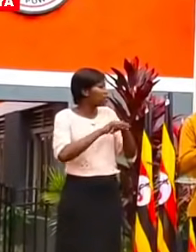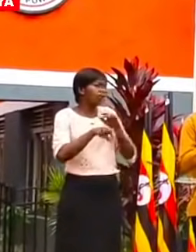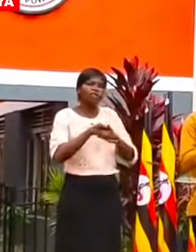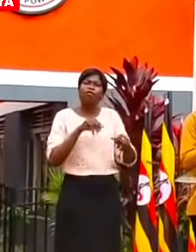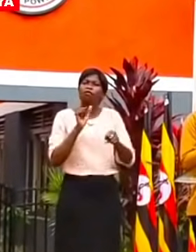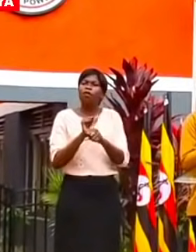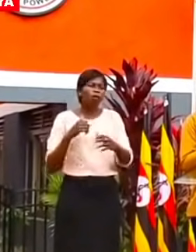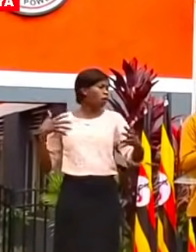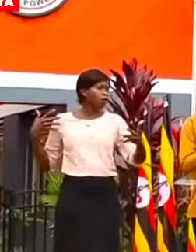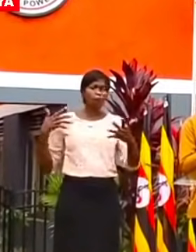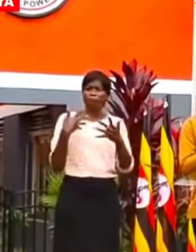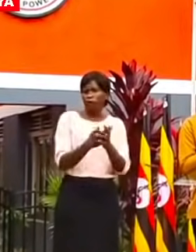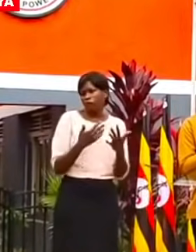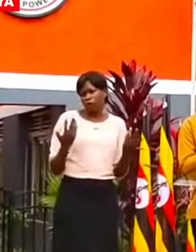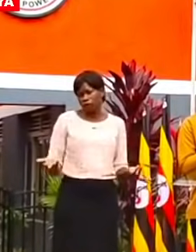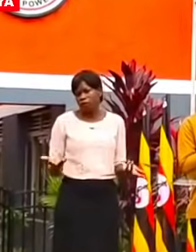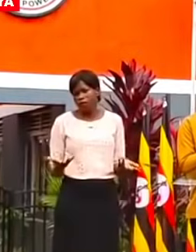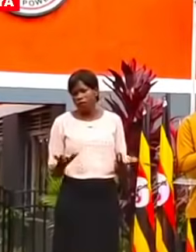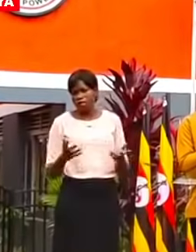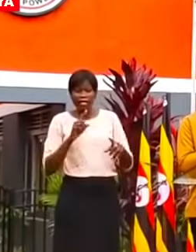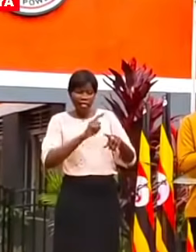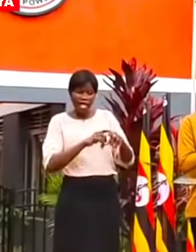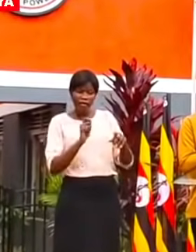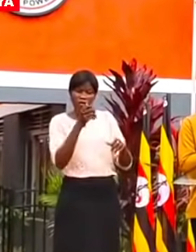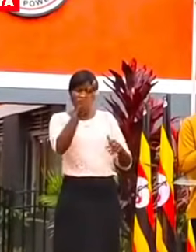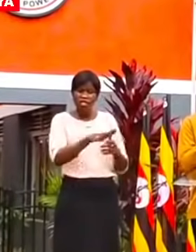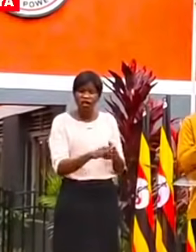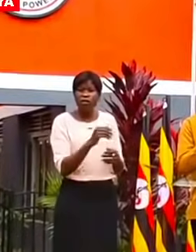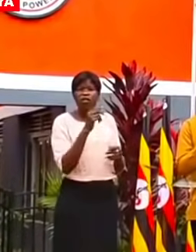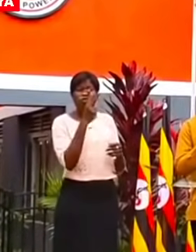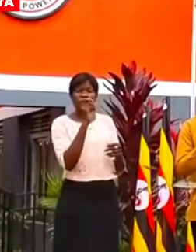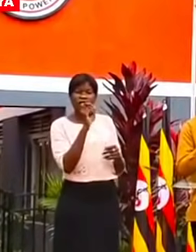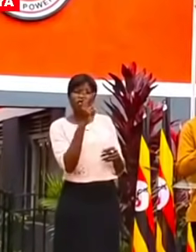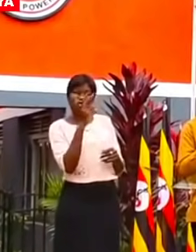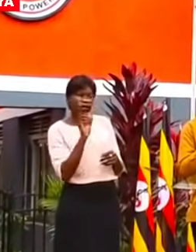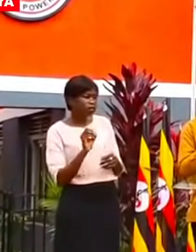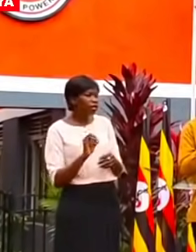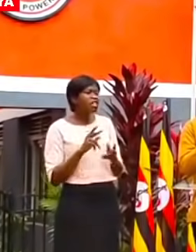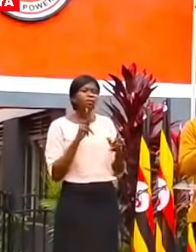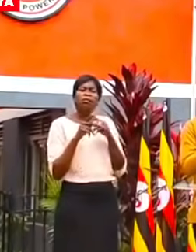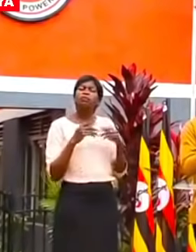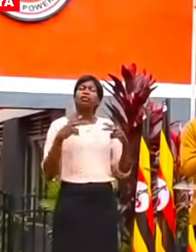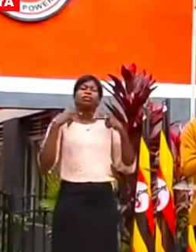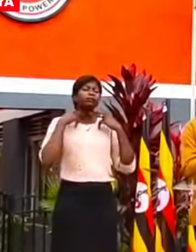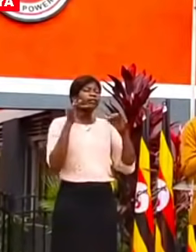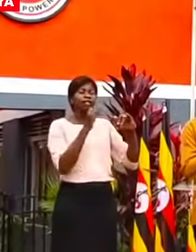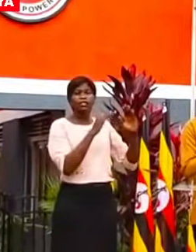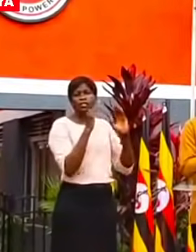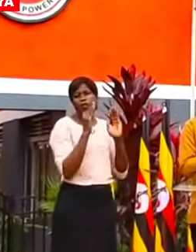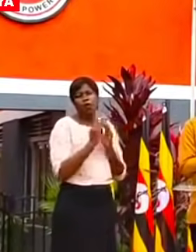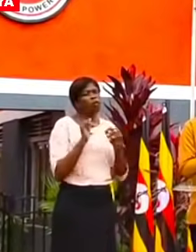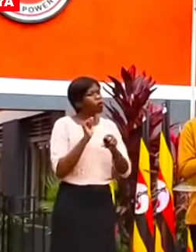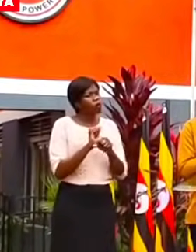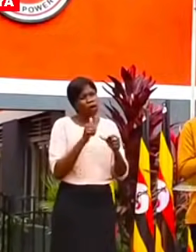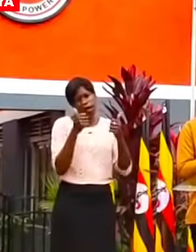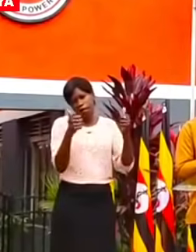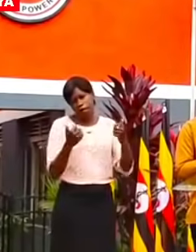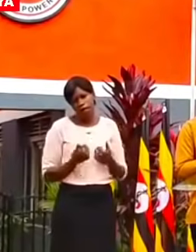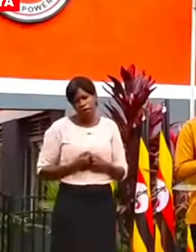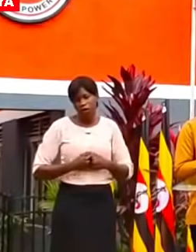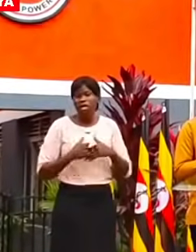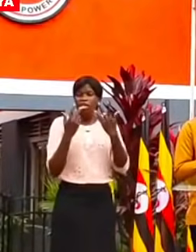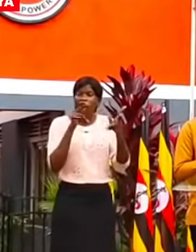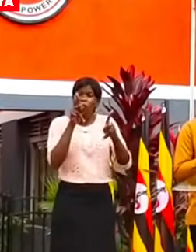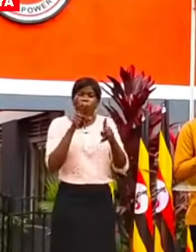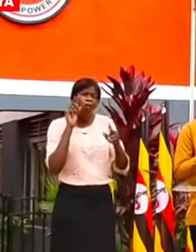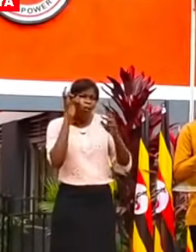worked since the first lockdown in 2020. And they say, we want to get back to work. Where are the vaccines? So we think